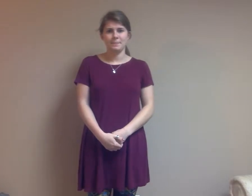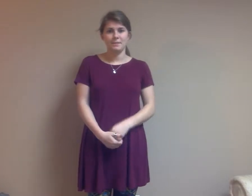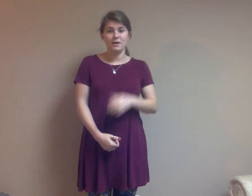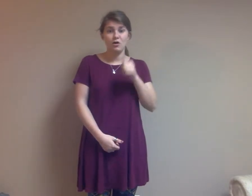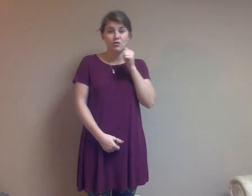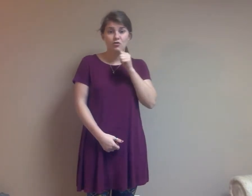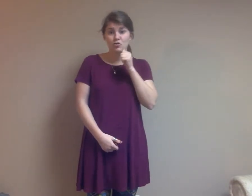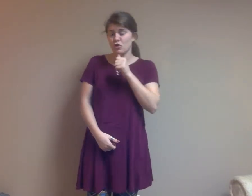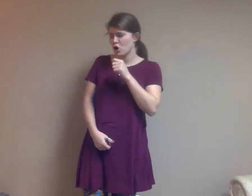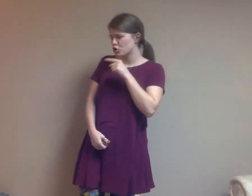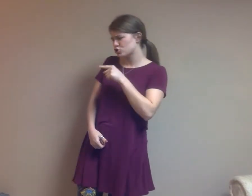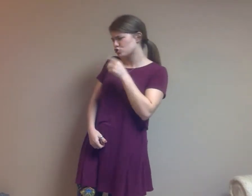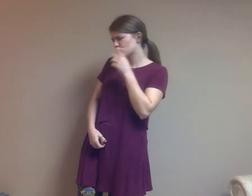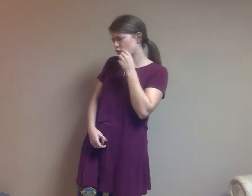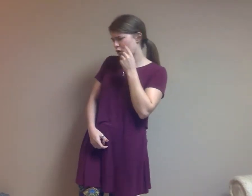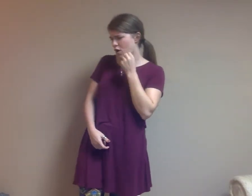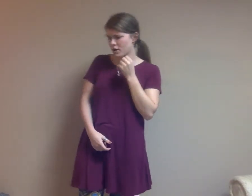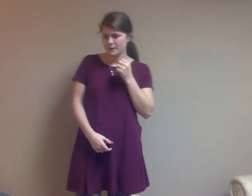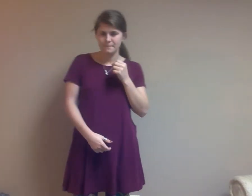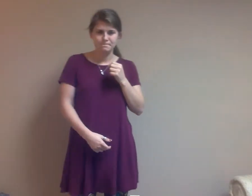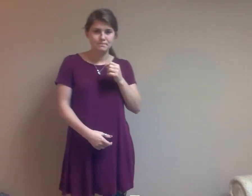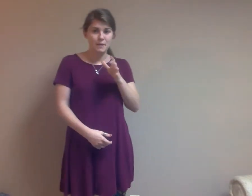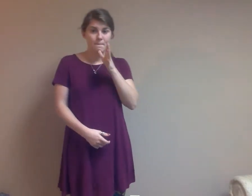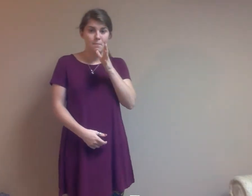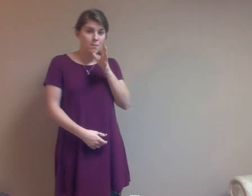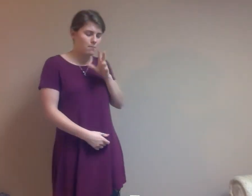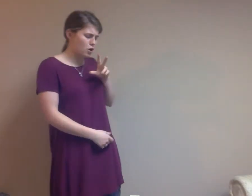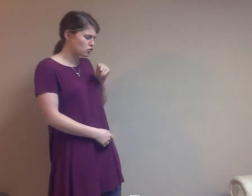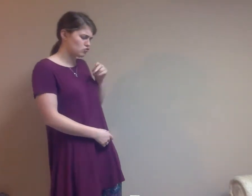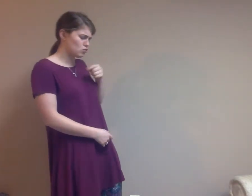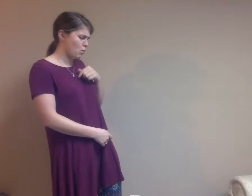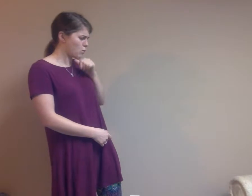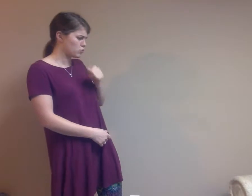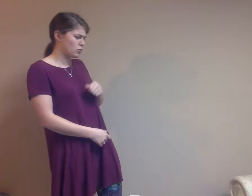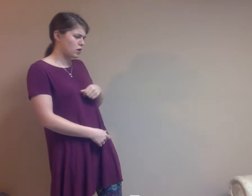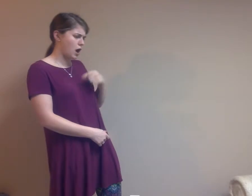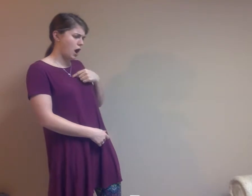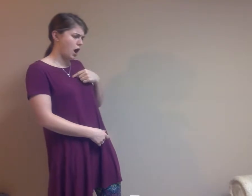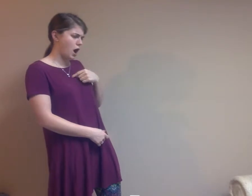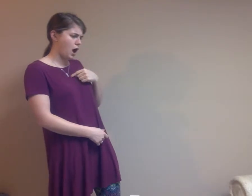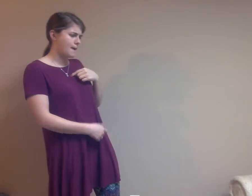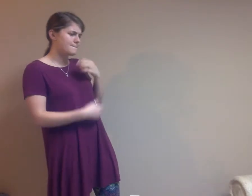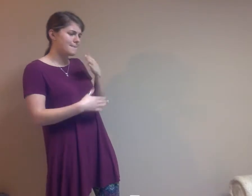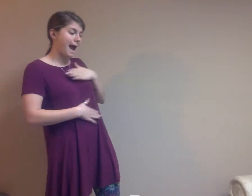You're crying. No, I'm not. Do you know why I'm crying? Because I'm happy. Gosh, I get tearful thinking of it. I miss having breakfast every